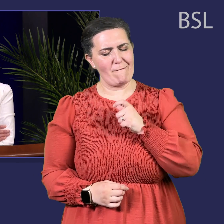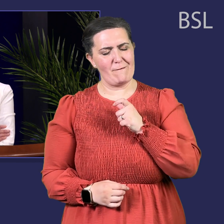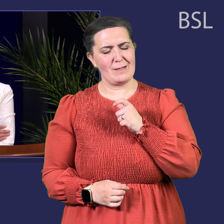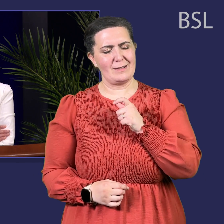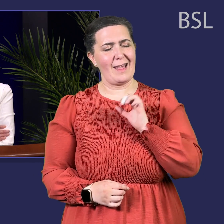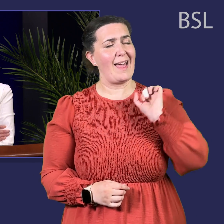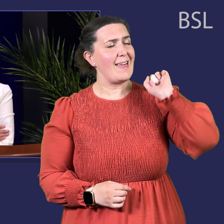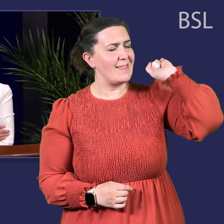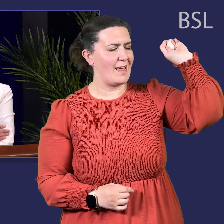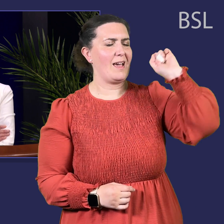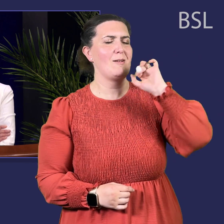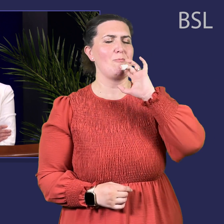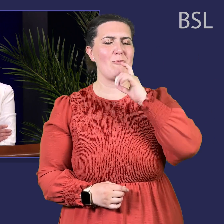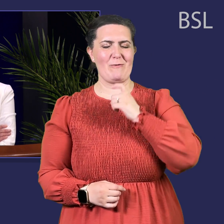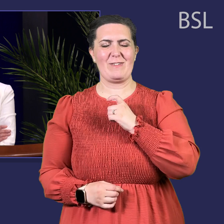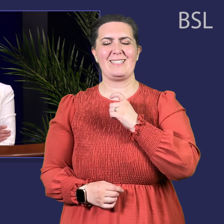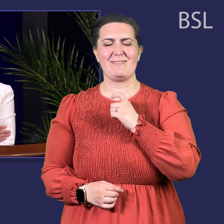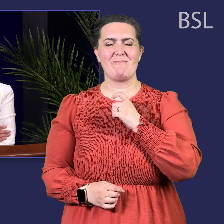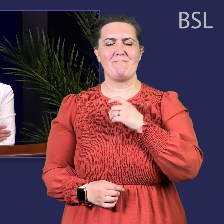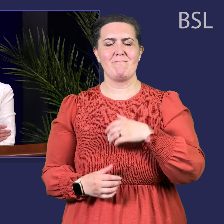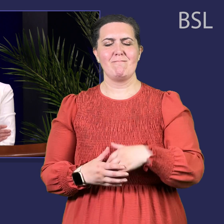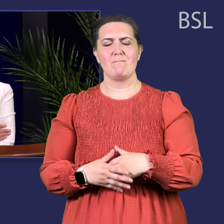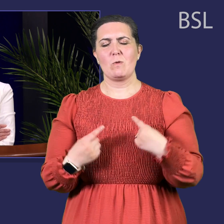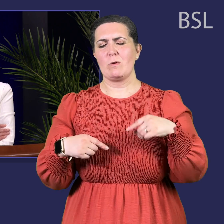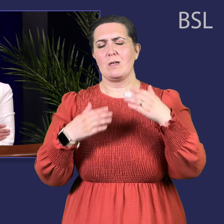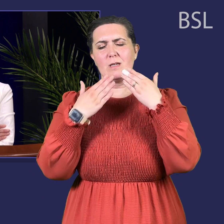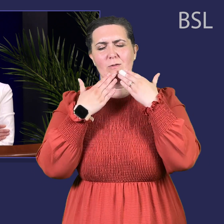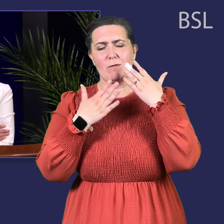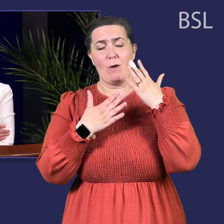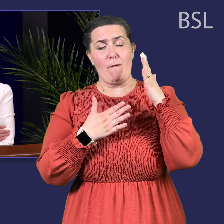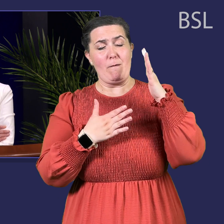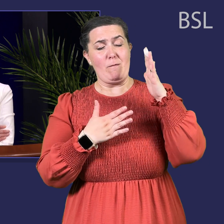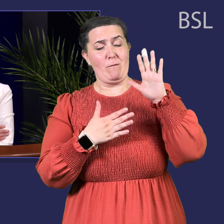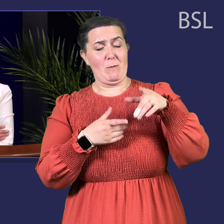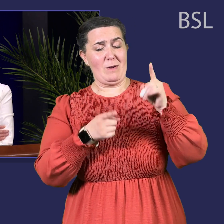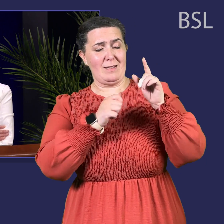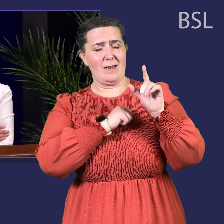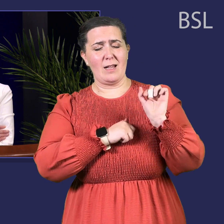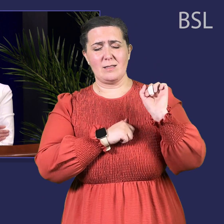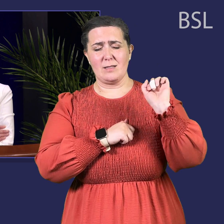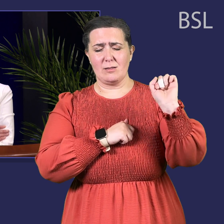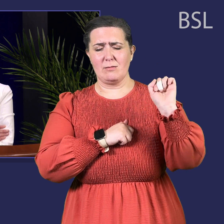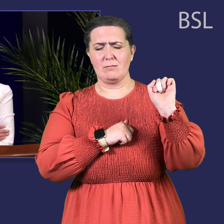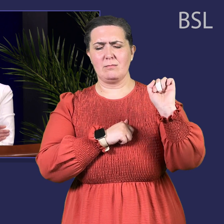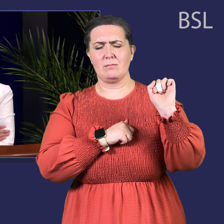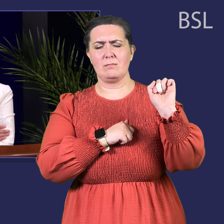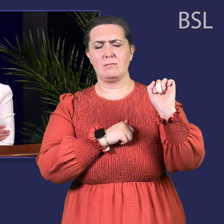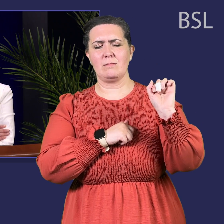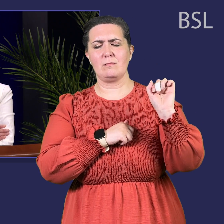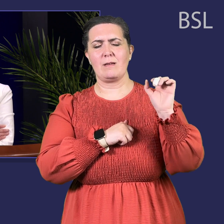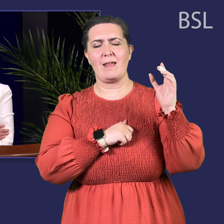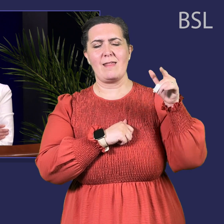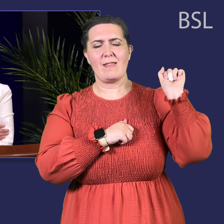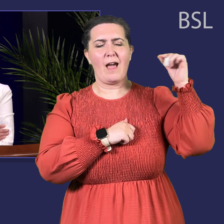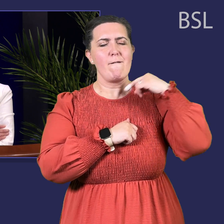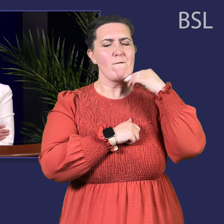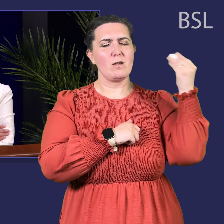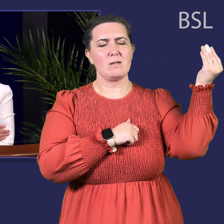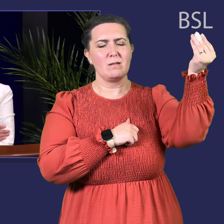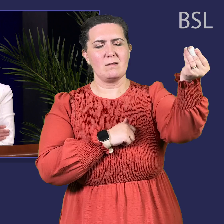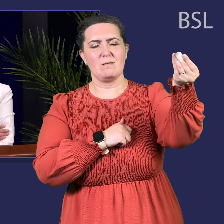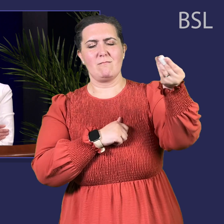prophet, thy prophet. We're thankful that through him we have heard thy